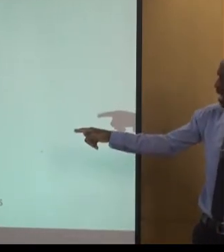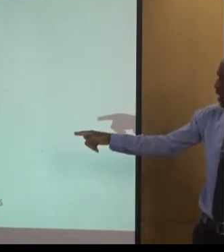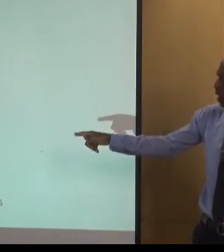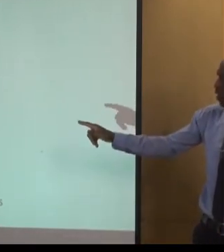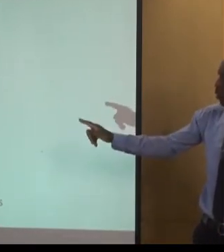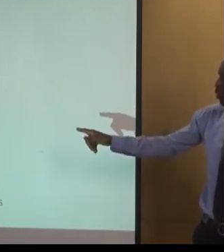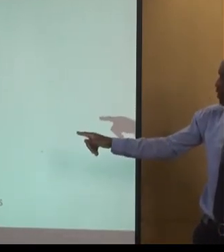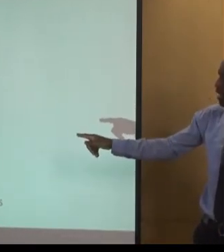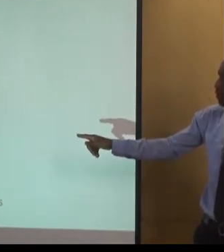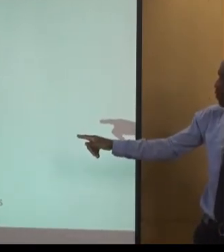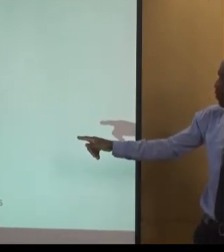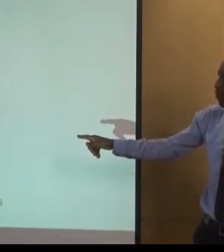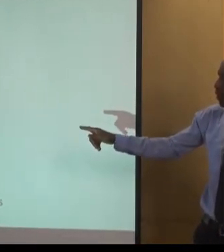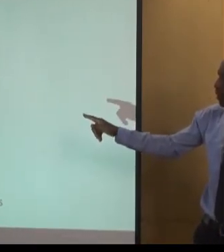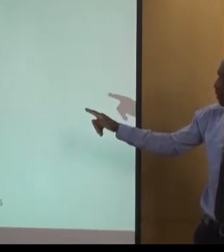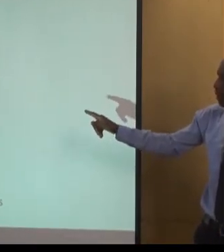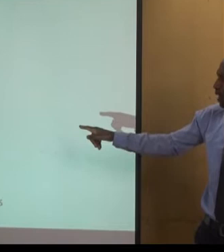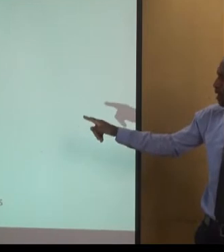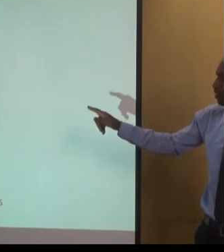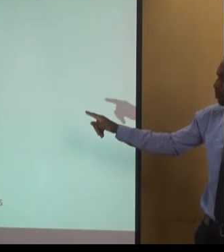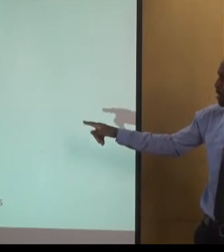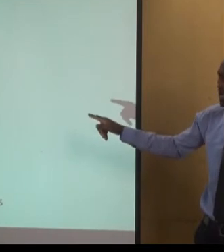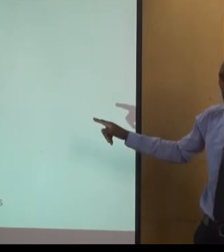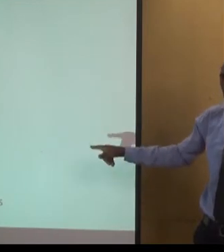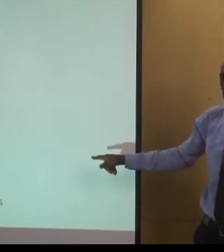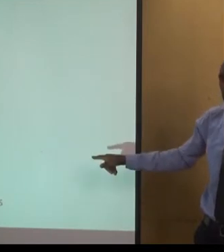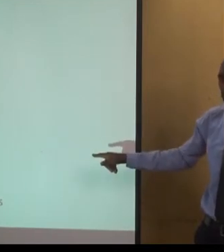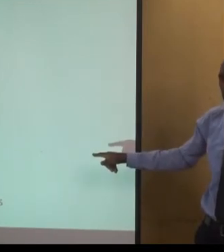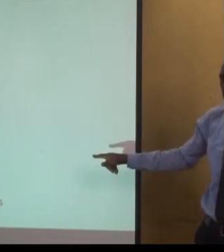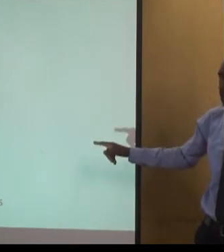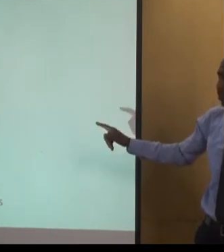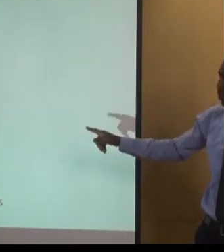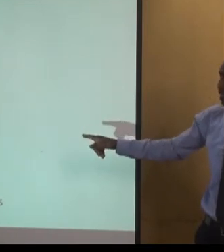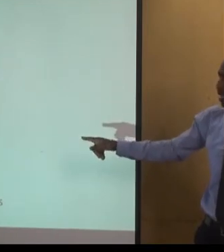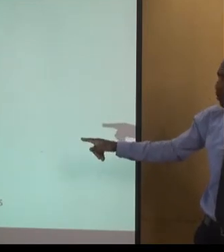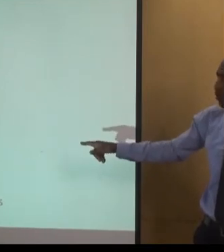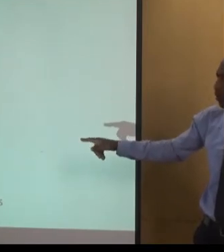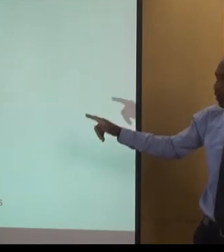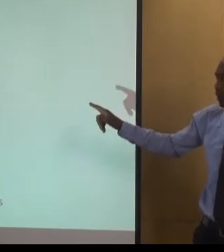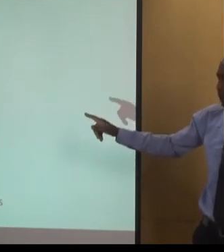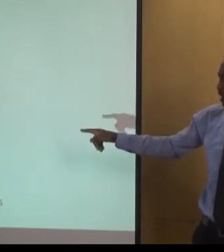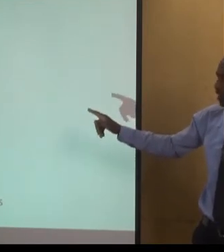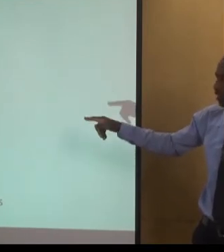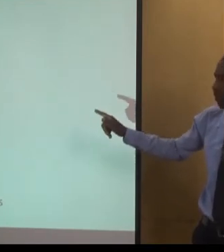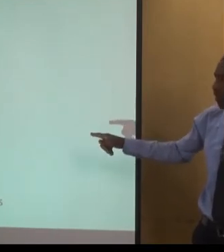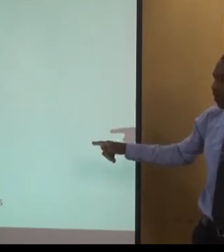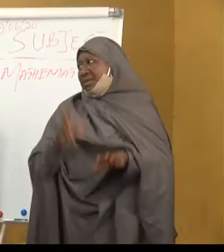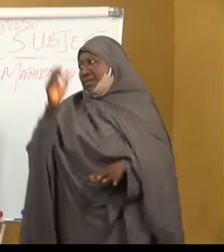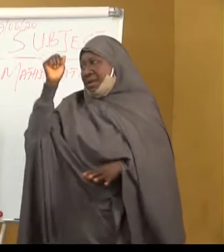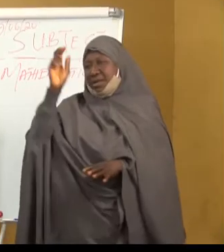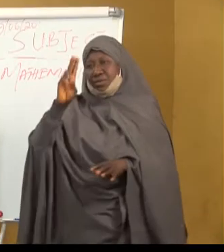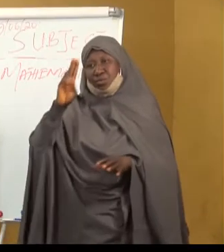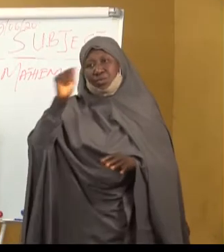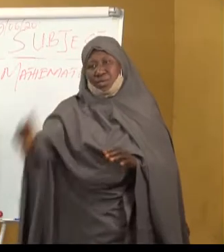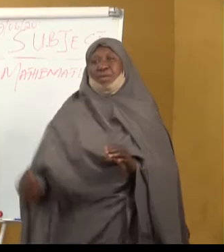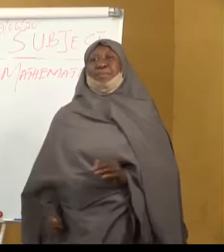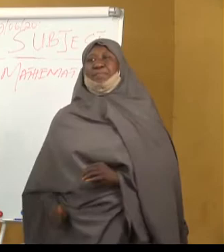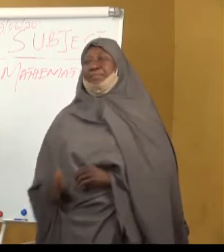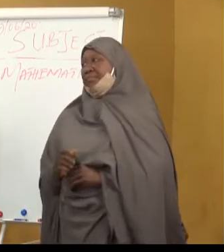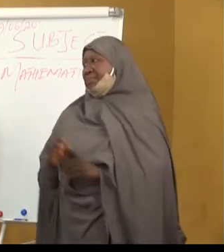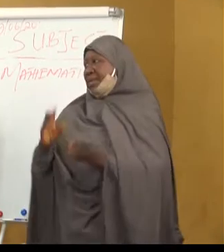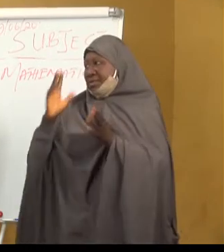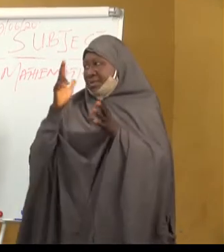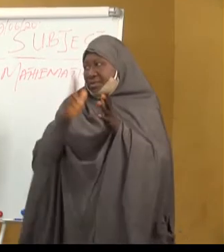over a will give you plus b over 2a. Will give you plus b over 2a.